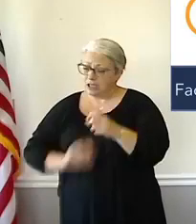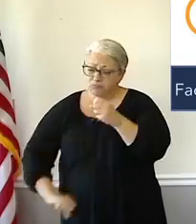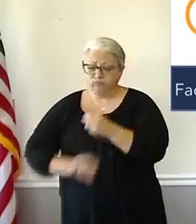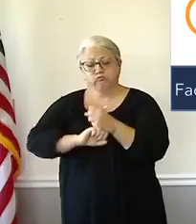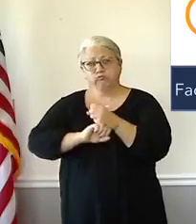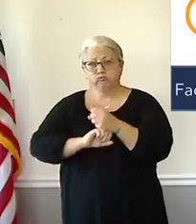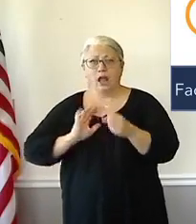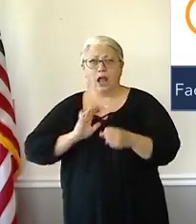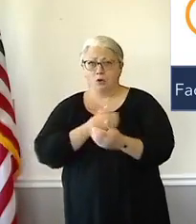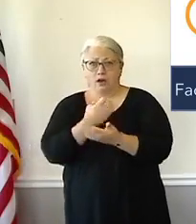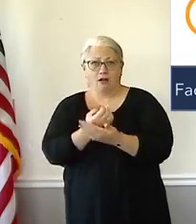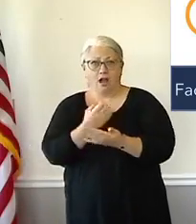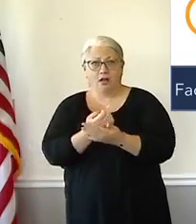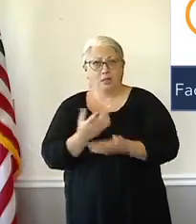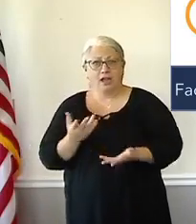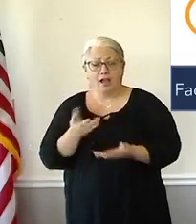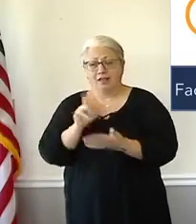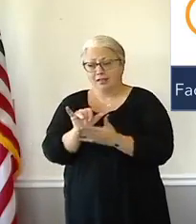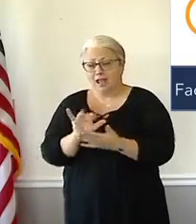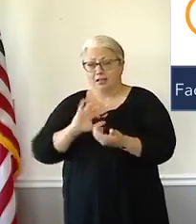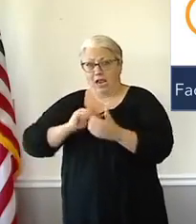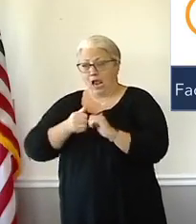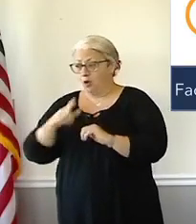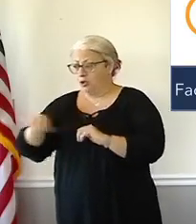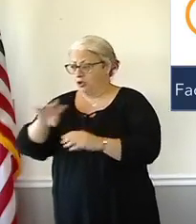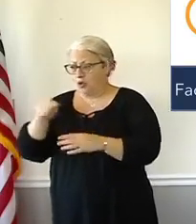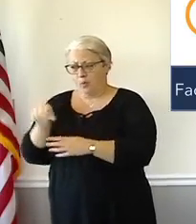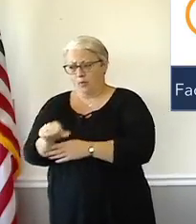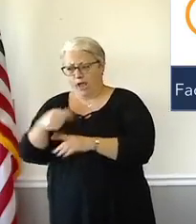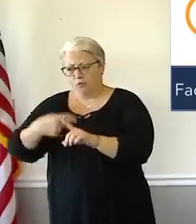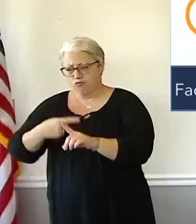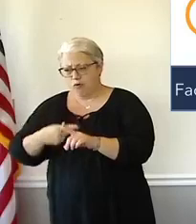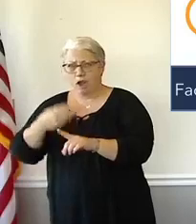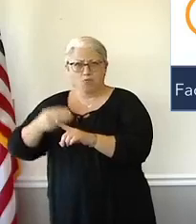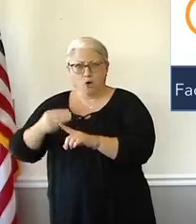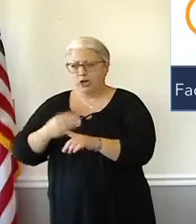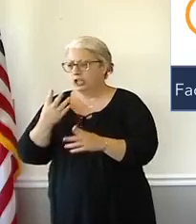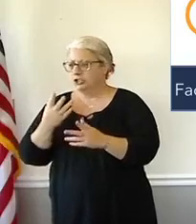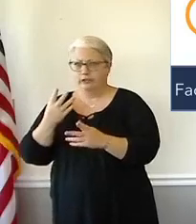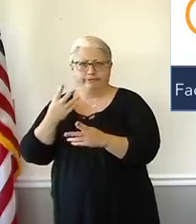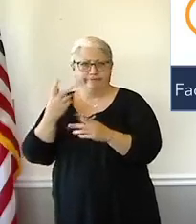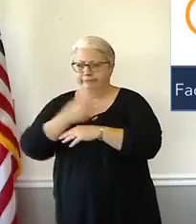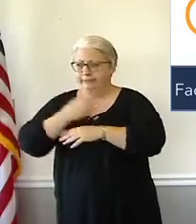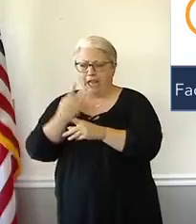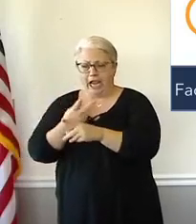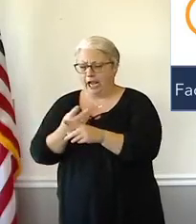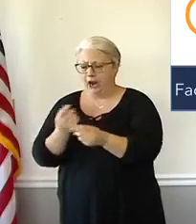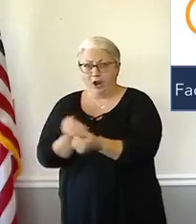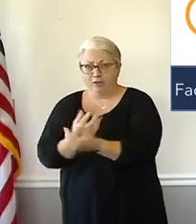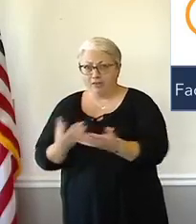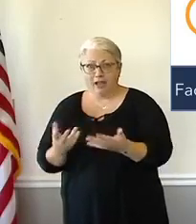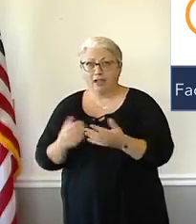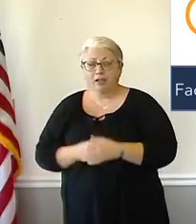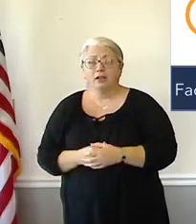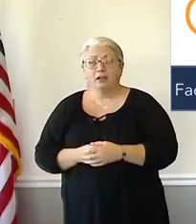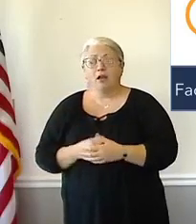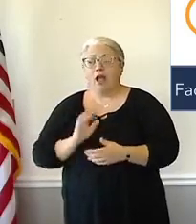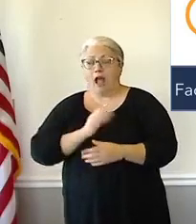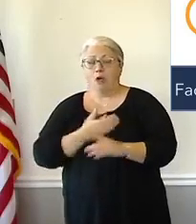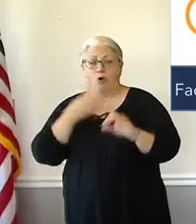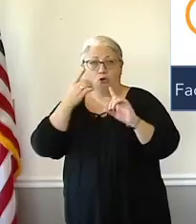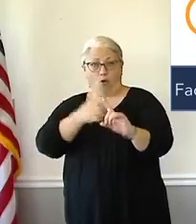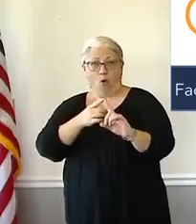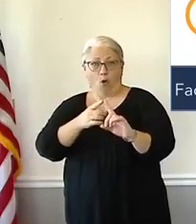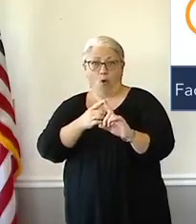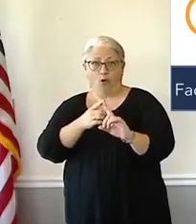our neighbors, that's how you pay your rent, pay your mortgage, pay for daycare, and cover your expenses. The goal, our goal, is to